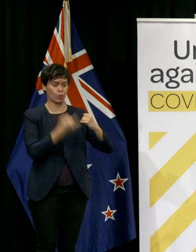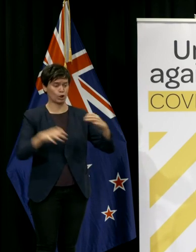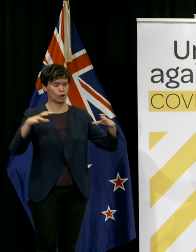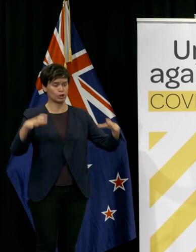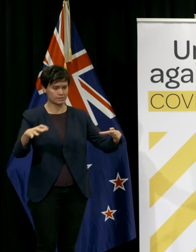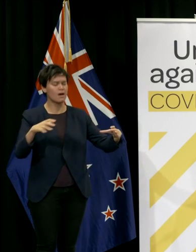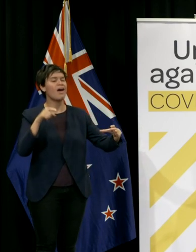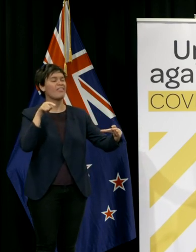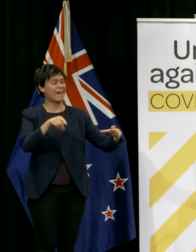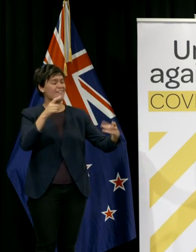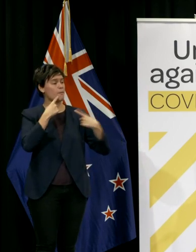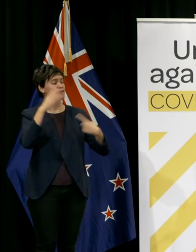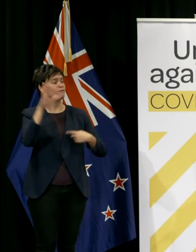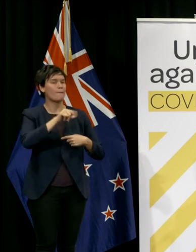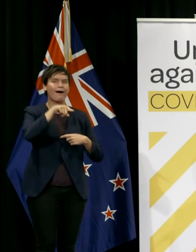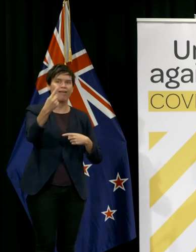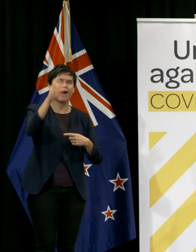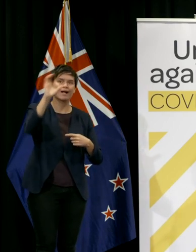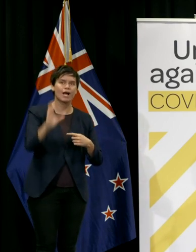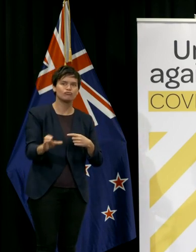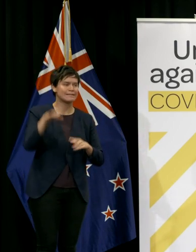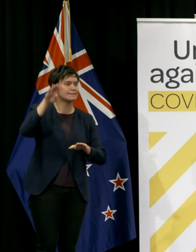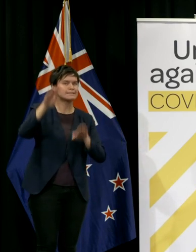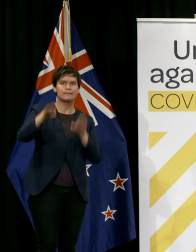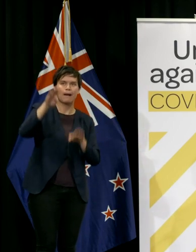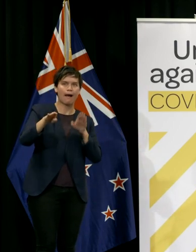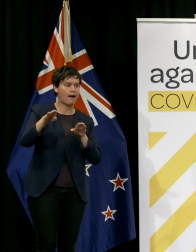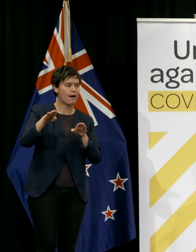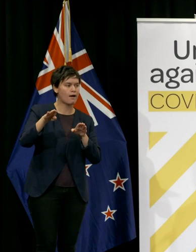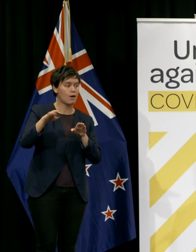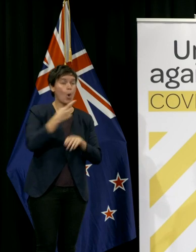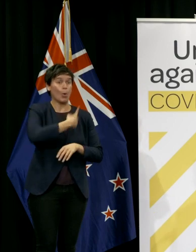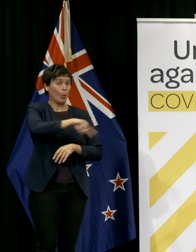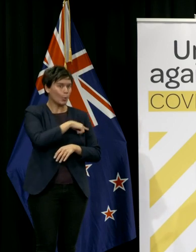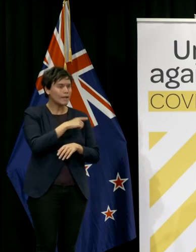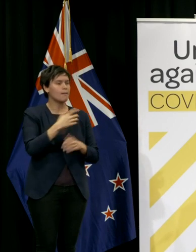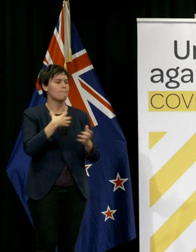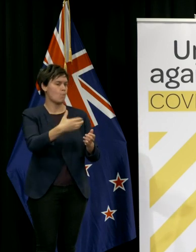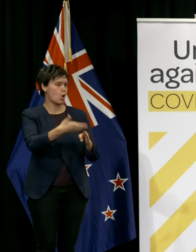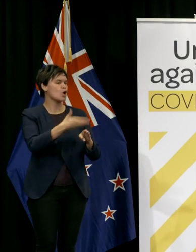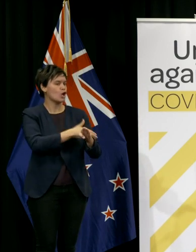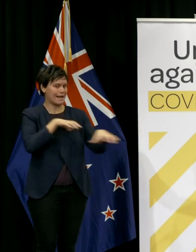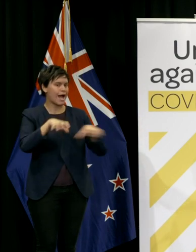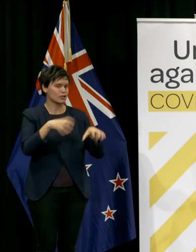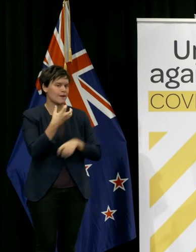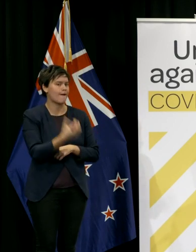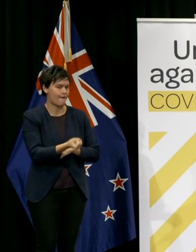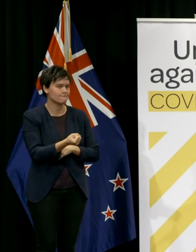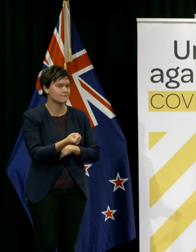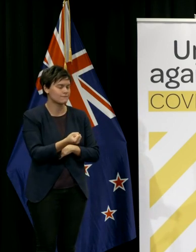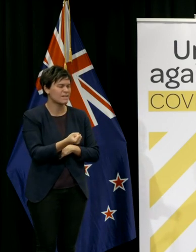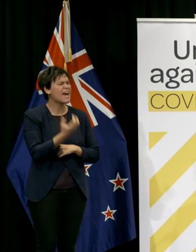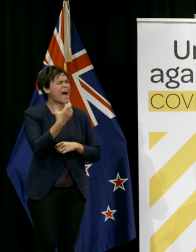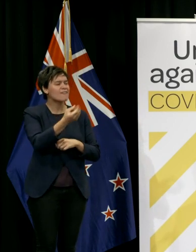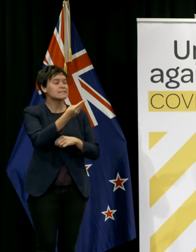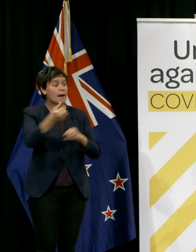the measures that New Zealand has, although we've done it earlier than similar countries. Yes, we have got some modelling, and I